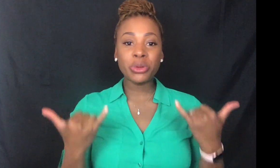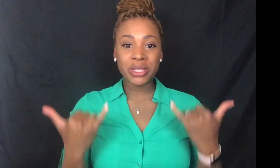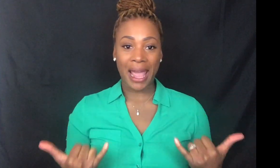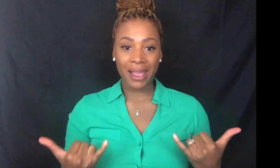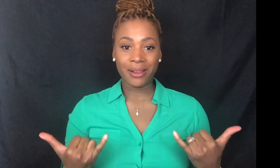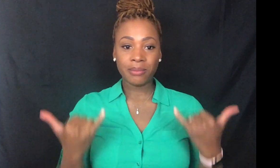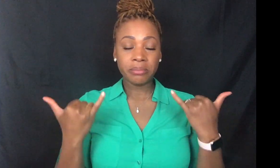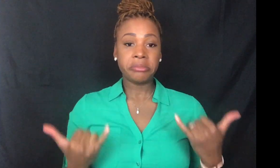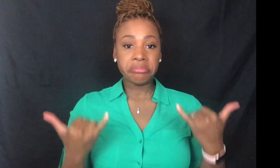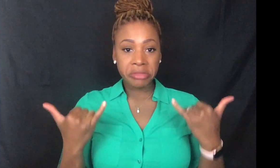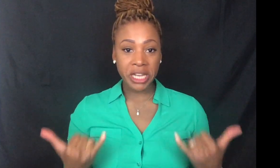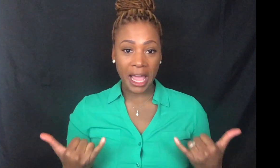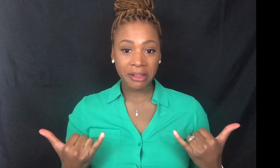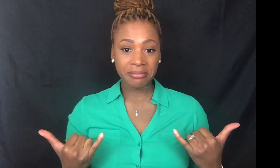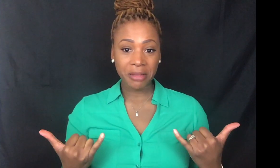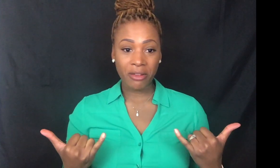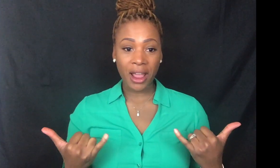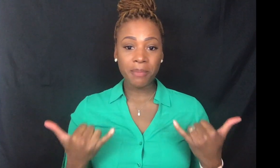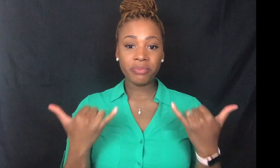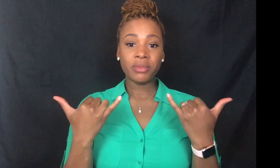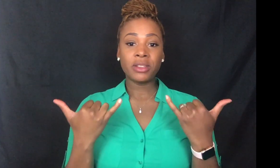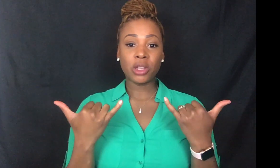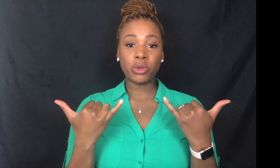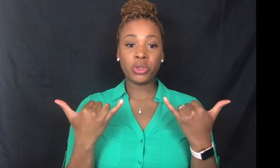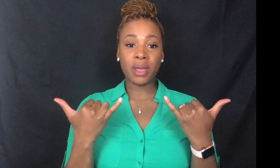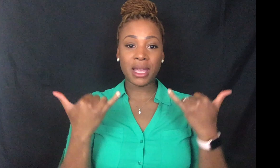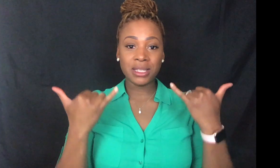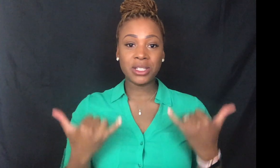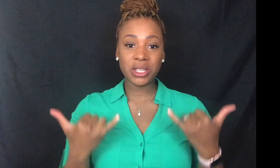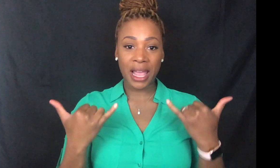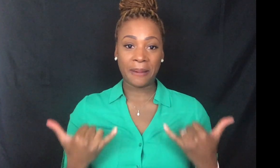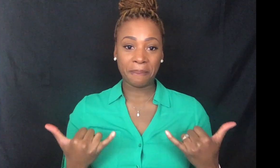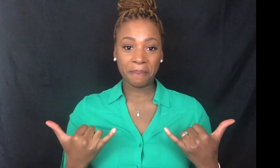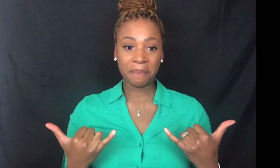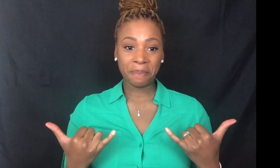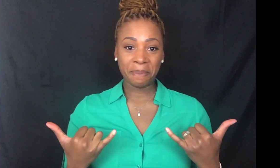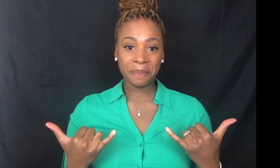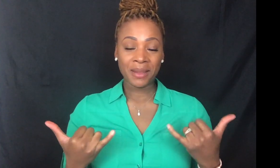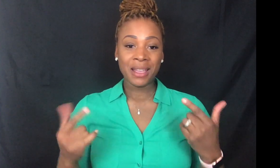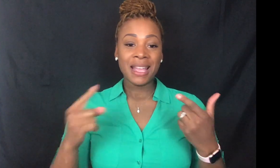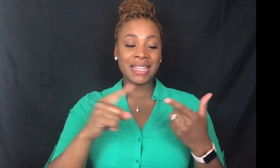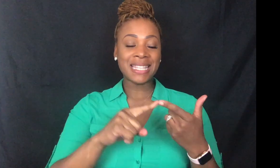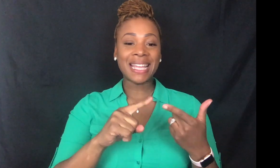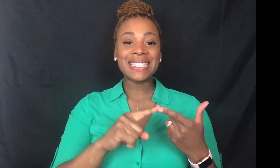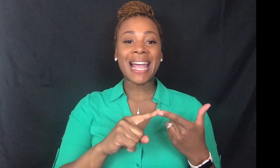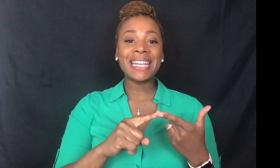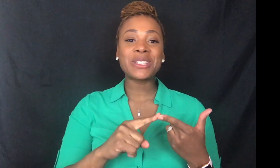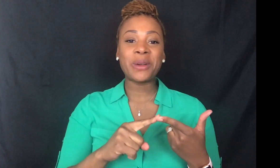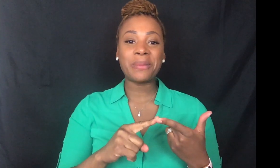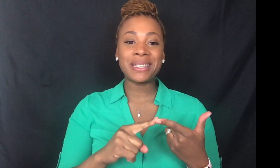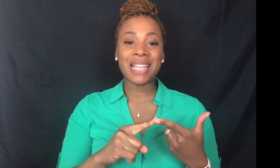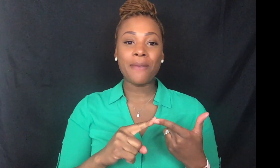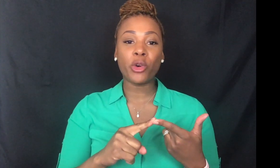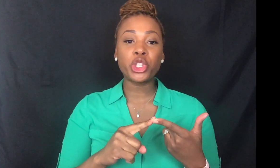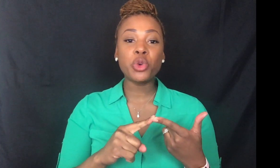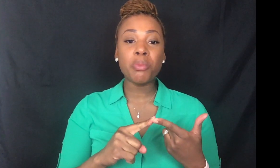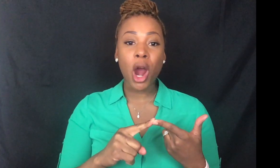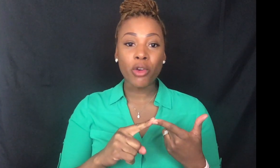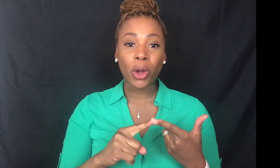Today. Today. All right? So two hands, today. The second sign is going to be the sign for tomorrow.